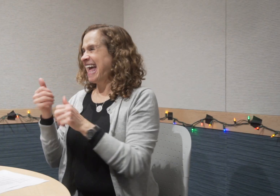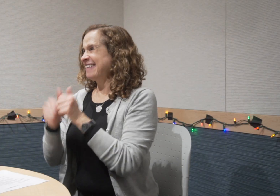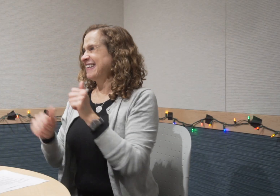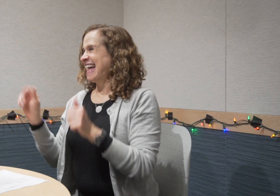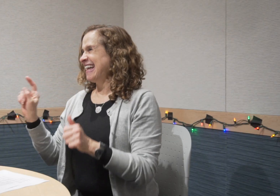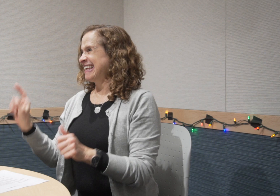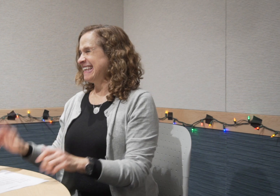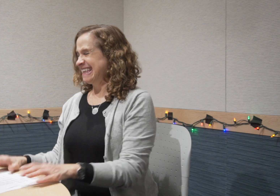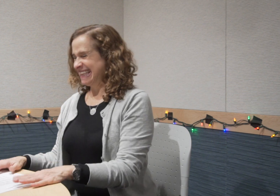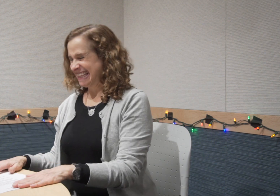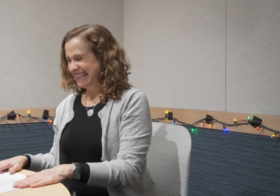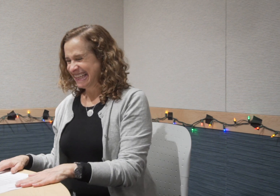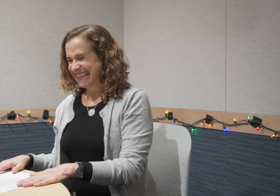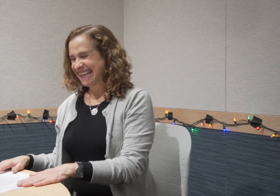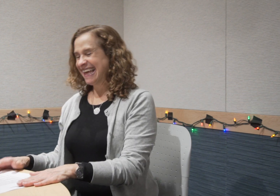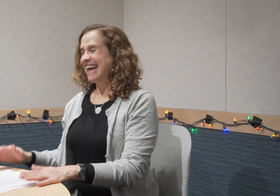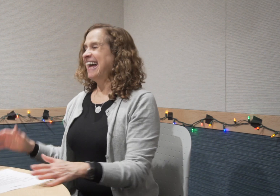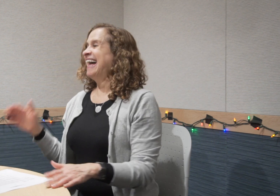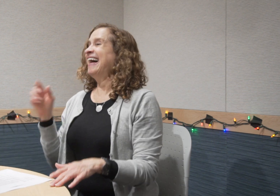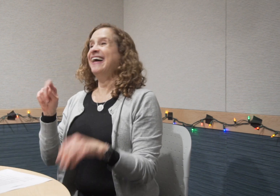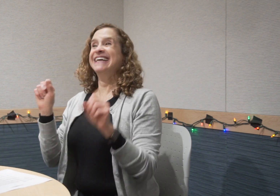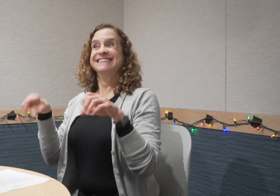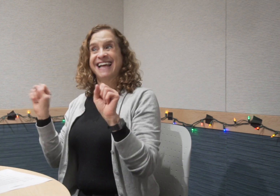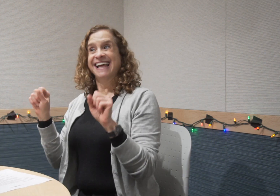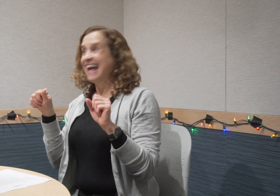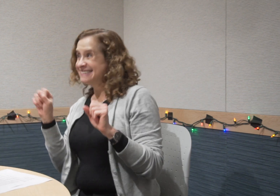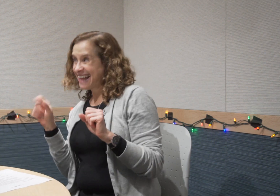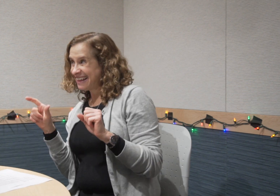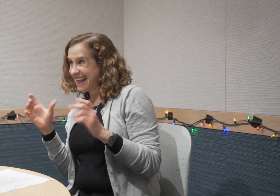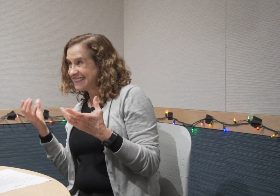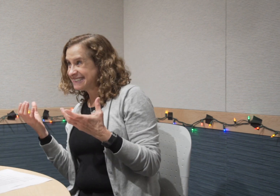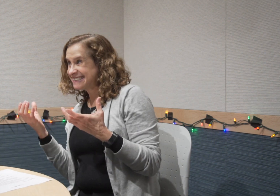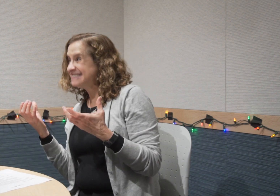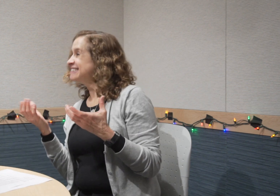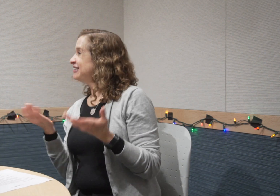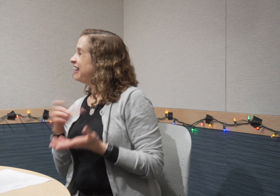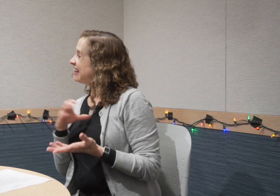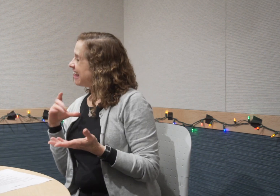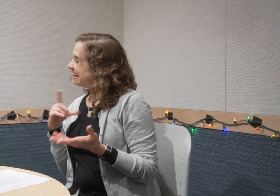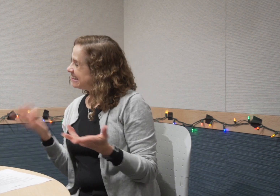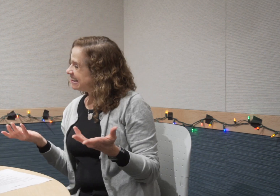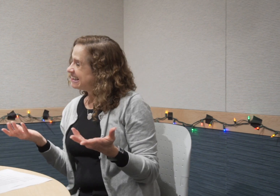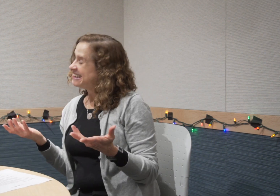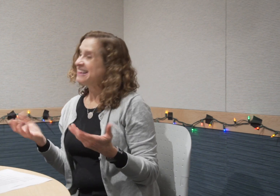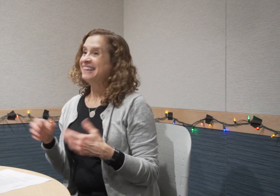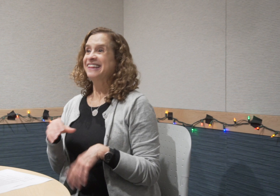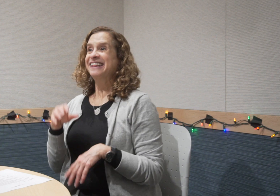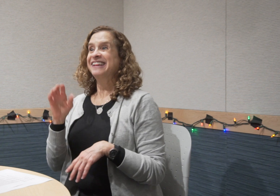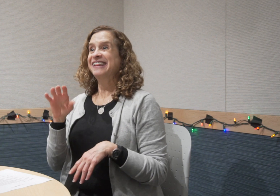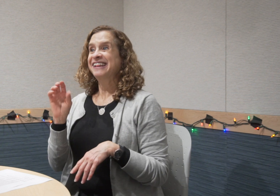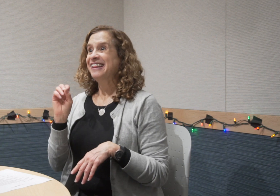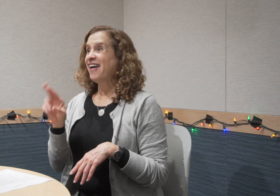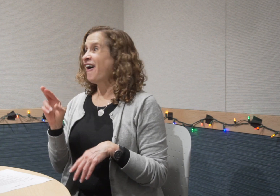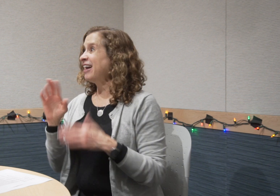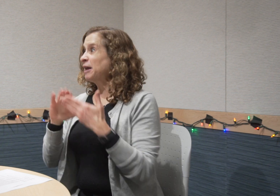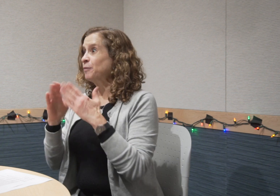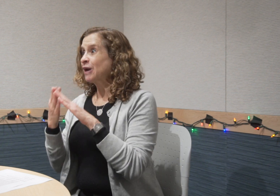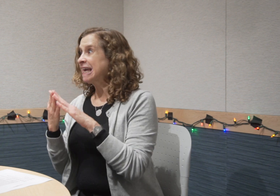ASL is everywhere. So they could take an ASL class here at Cornell University